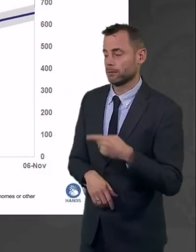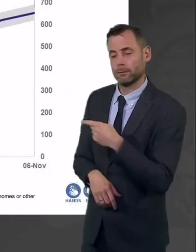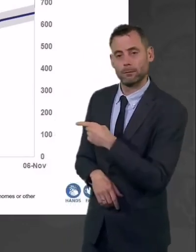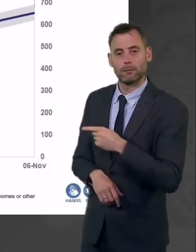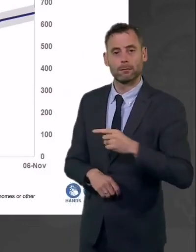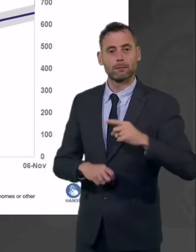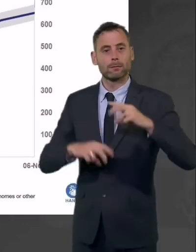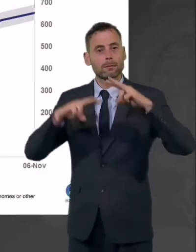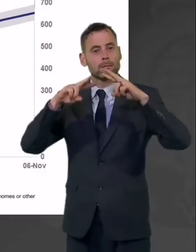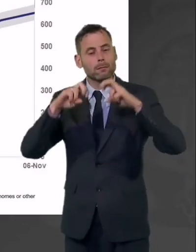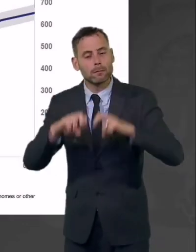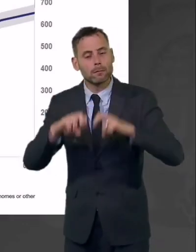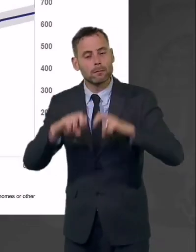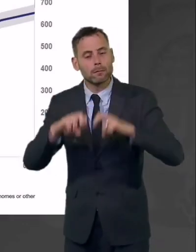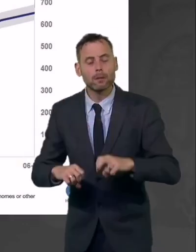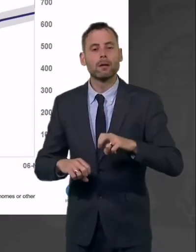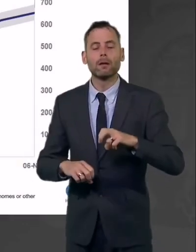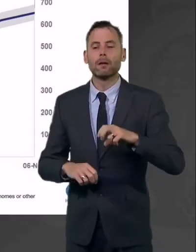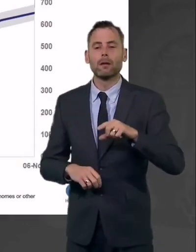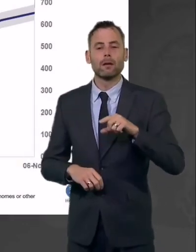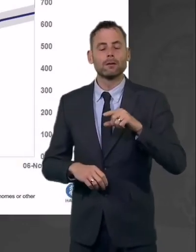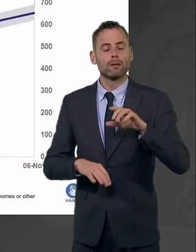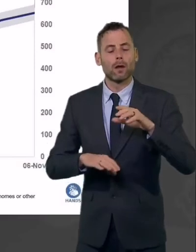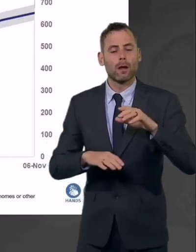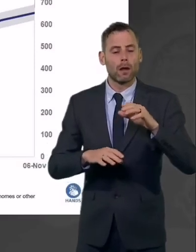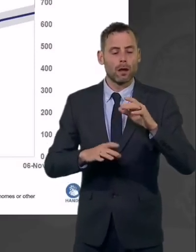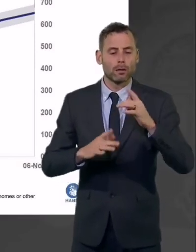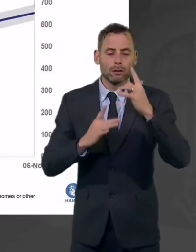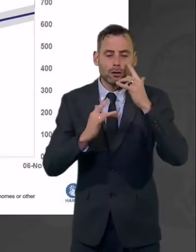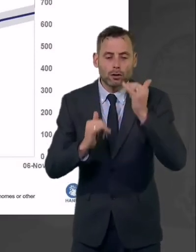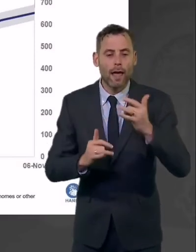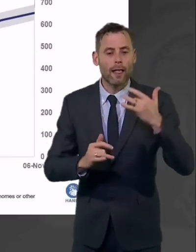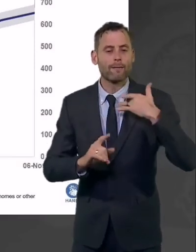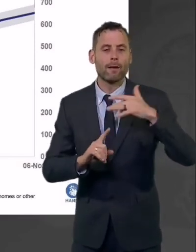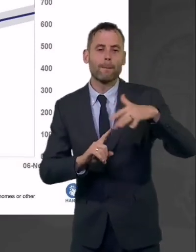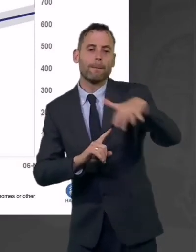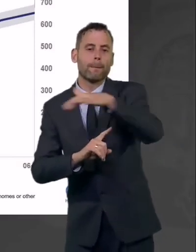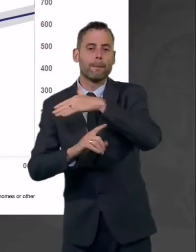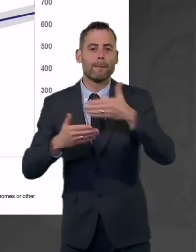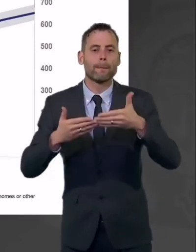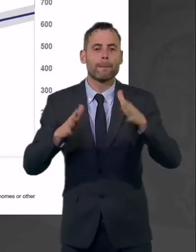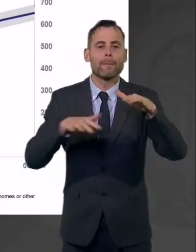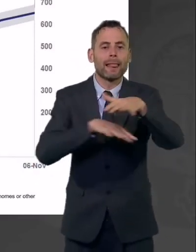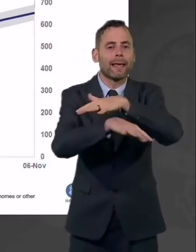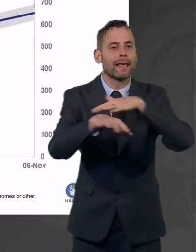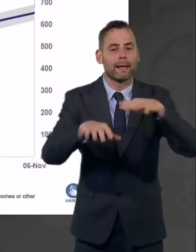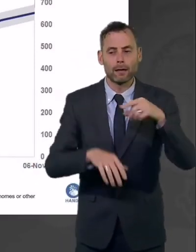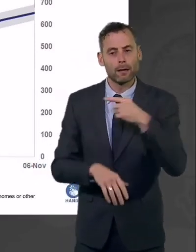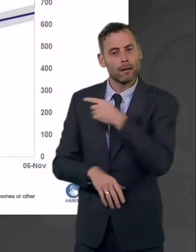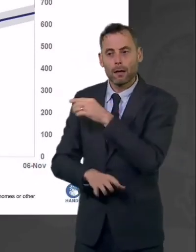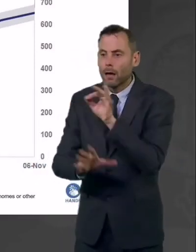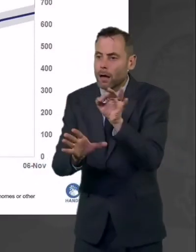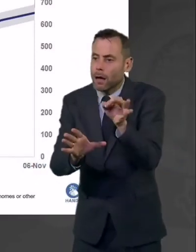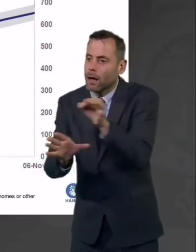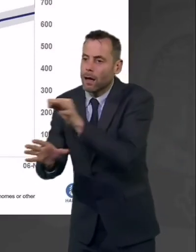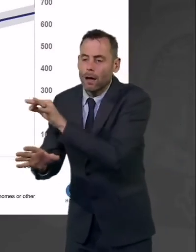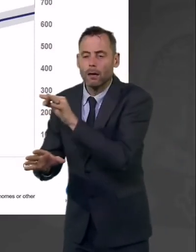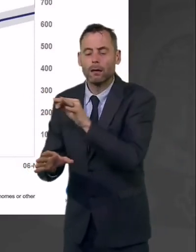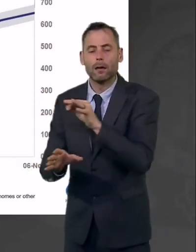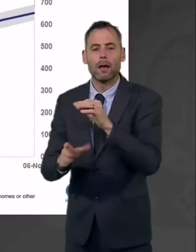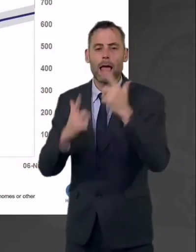homes, it doesn't cover students living in halls of residence or events in hospitals, for example.